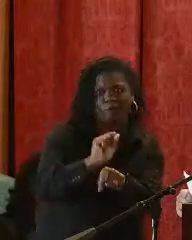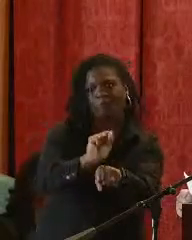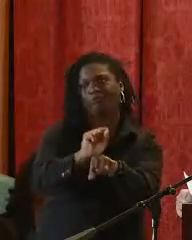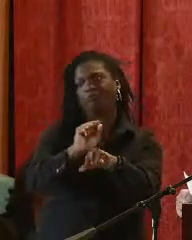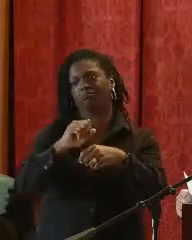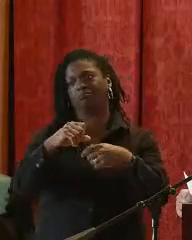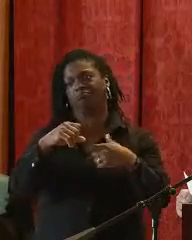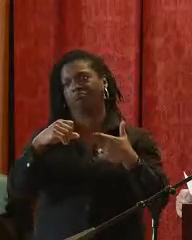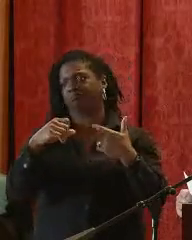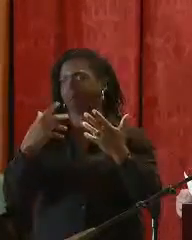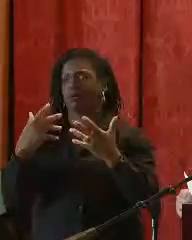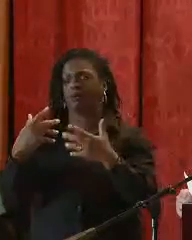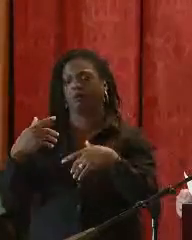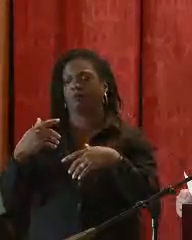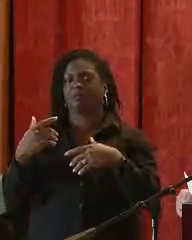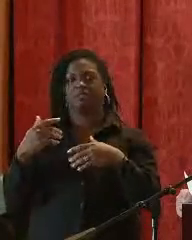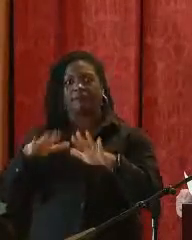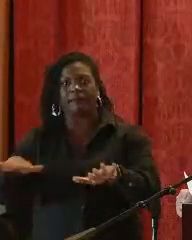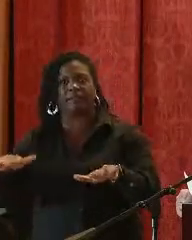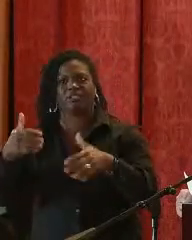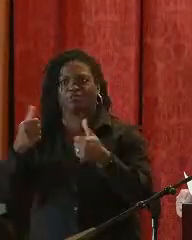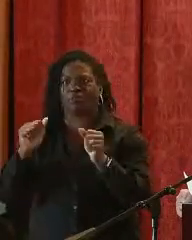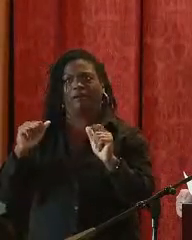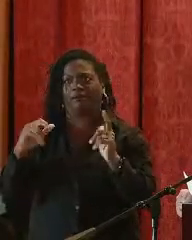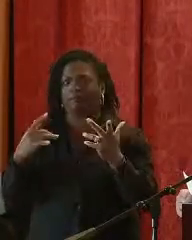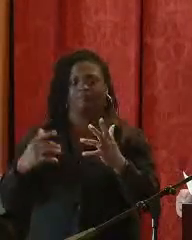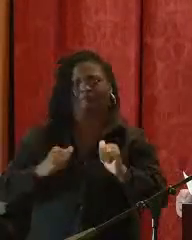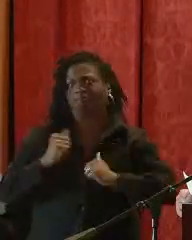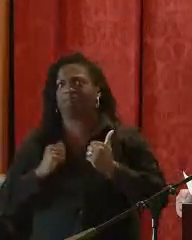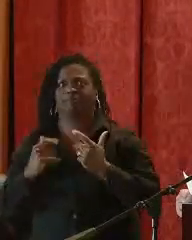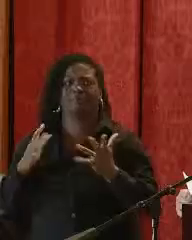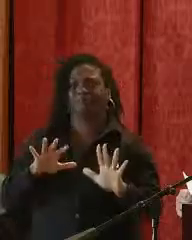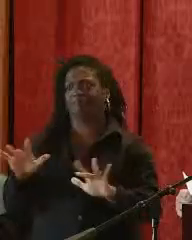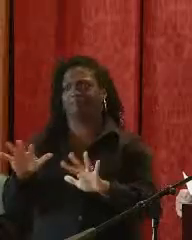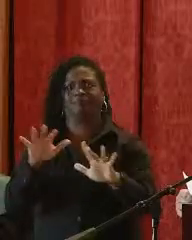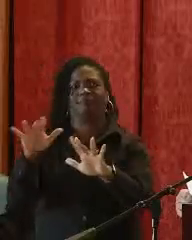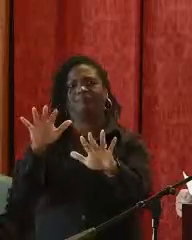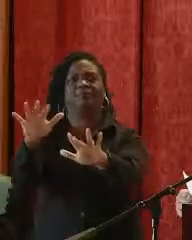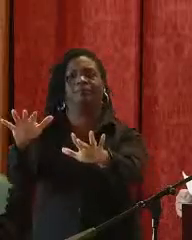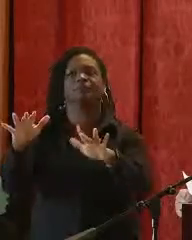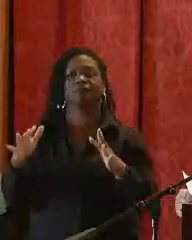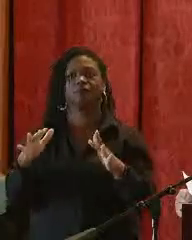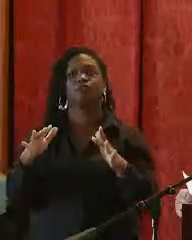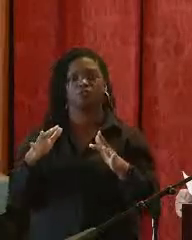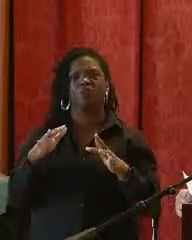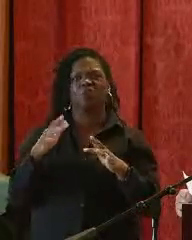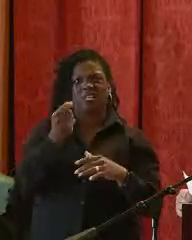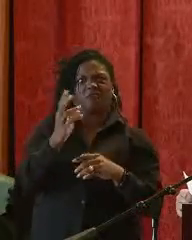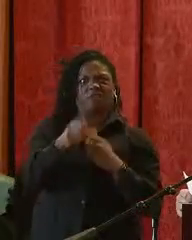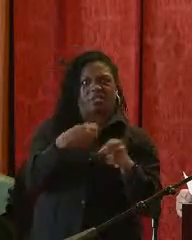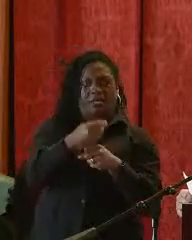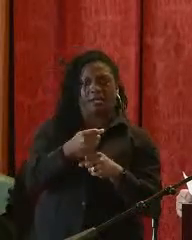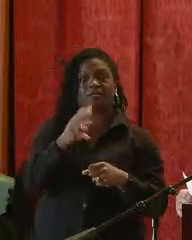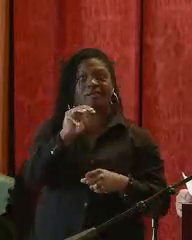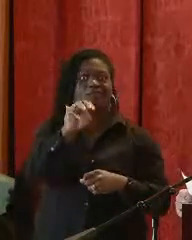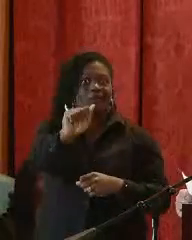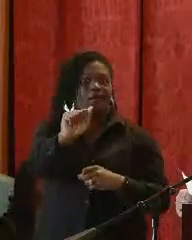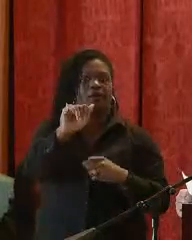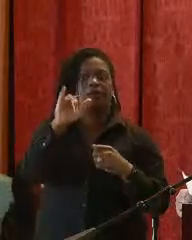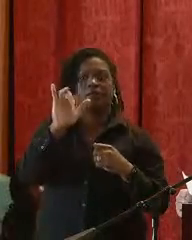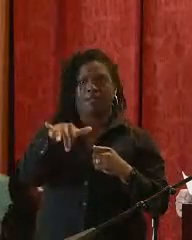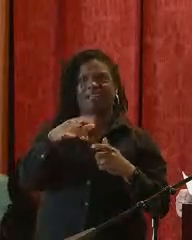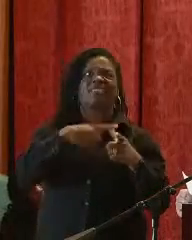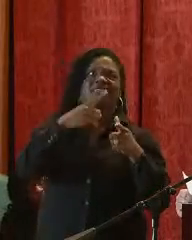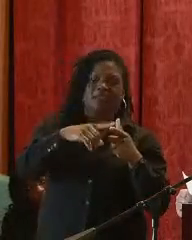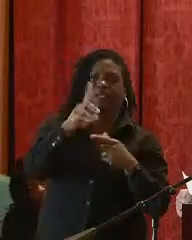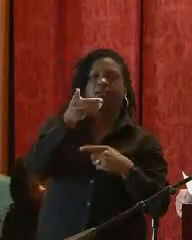trying to navigate the system. So over the next several years, I earned a master's degree in educational administration and then a doctorate in